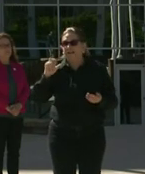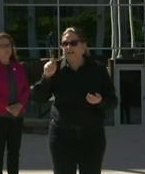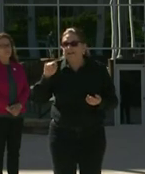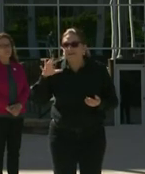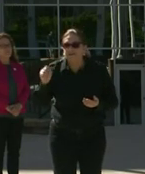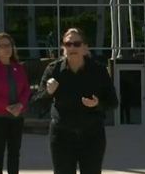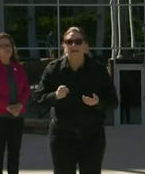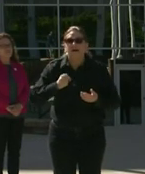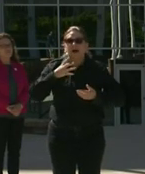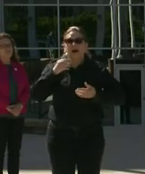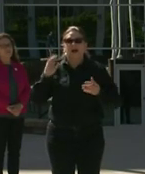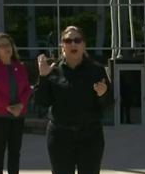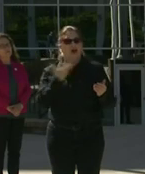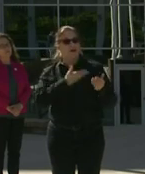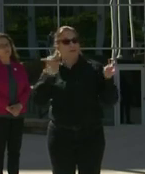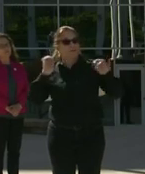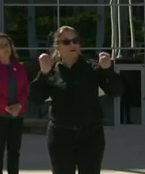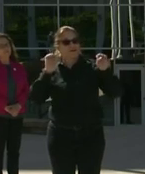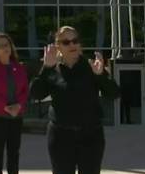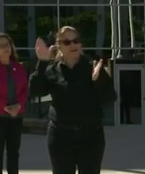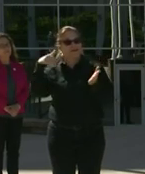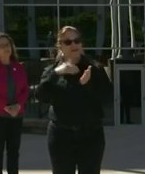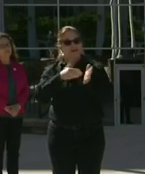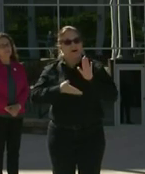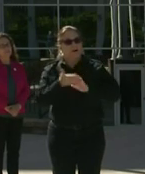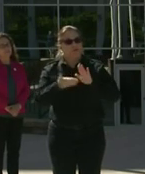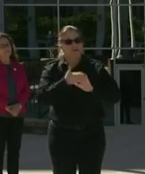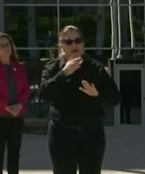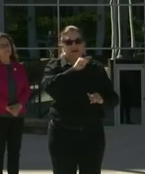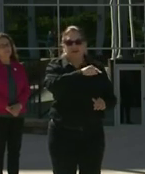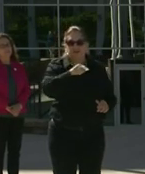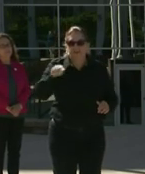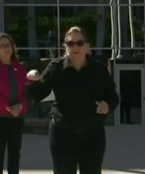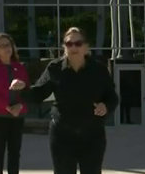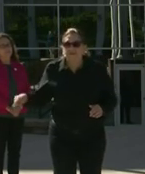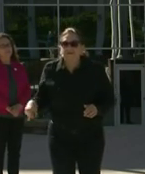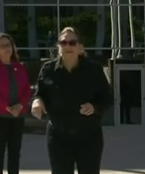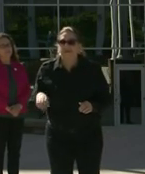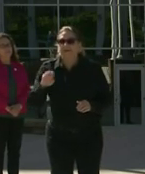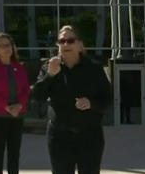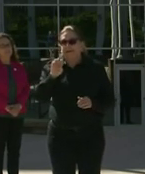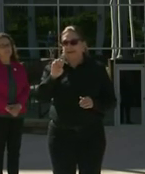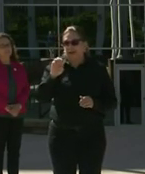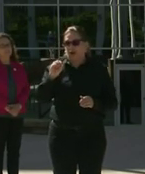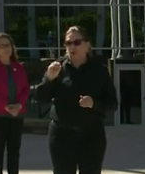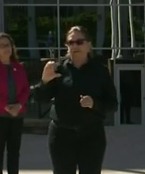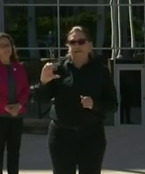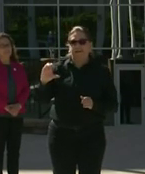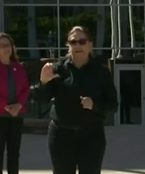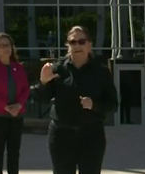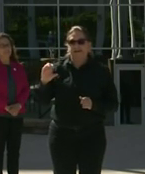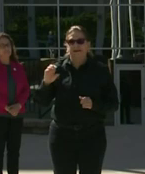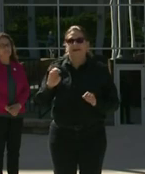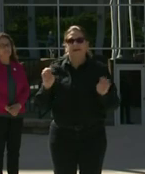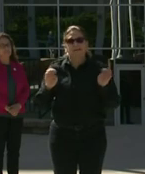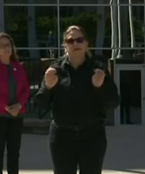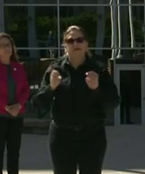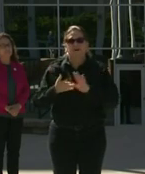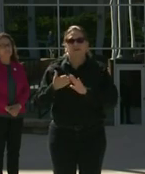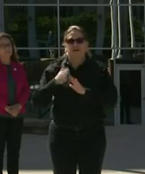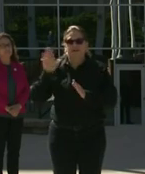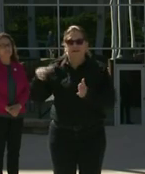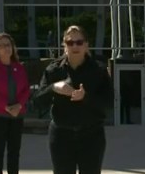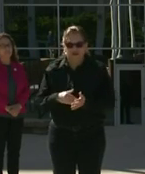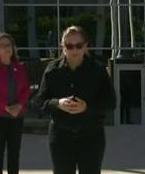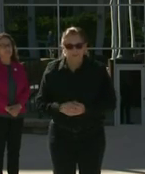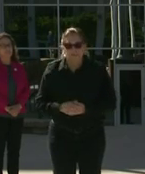EOC. I would like to thank the FEMA Regional Administrator for our area, Mary Ann Tierney, for her support of the District of